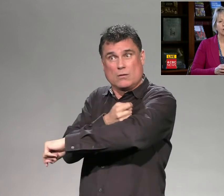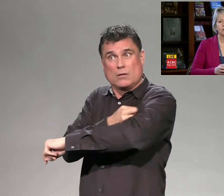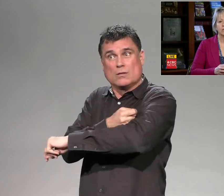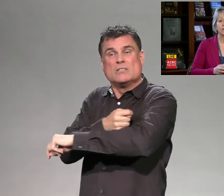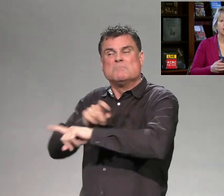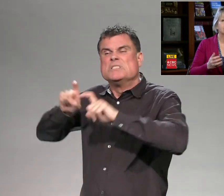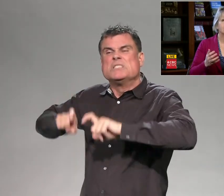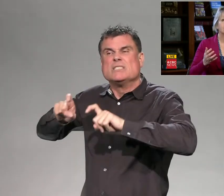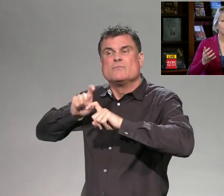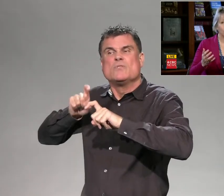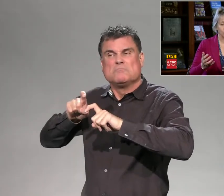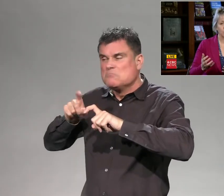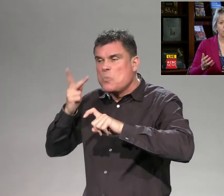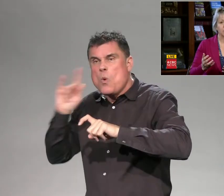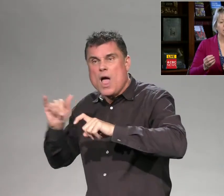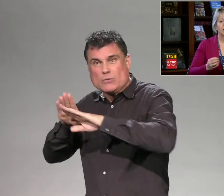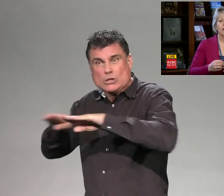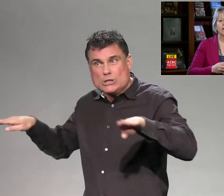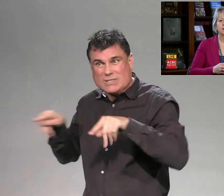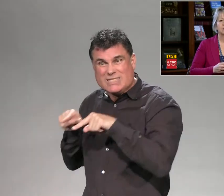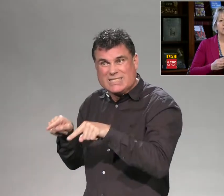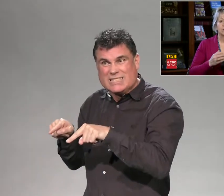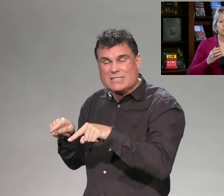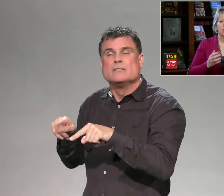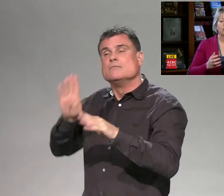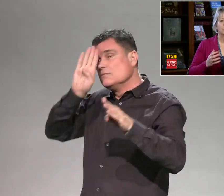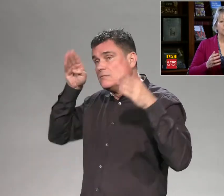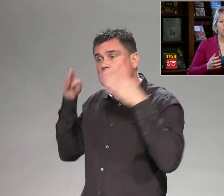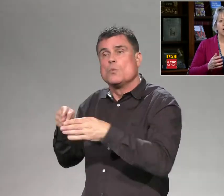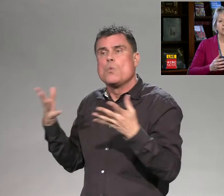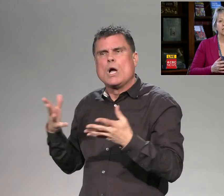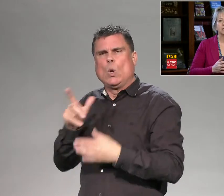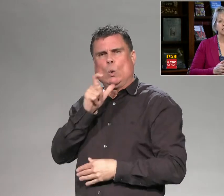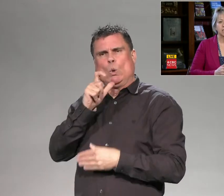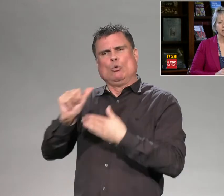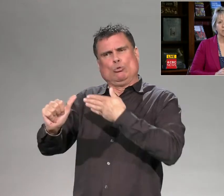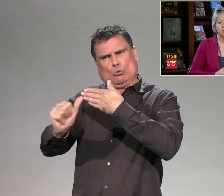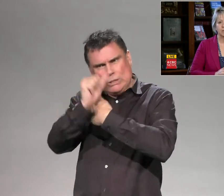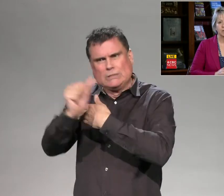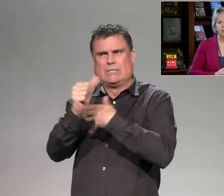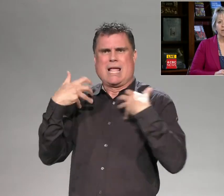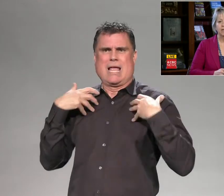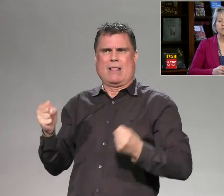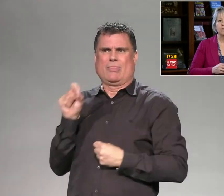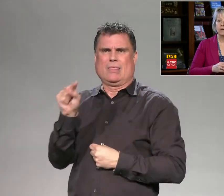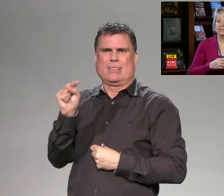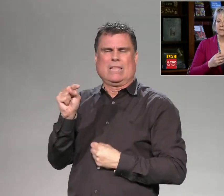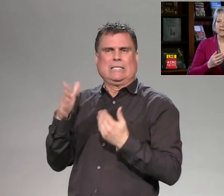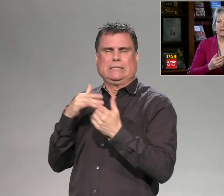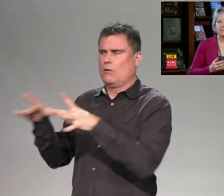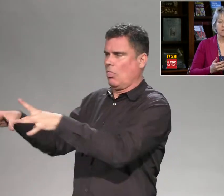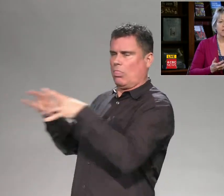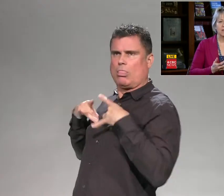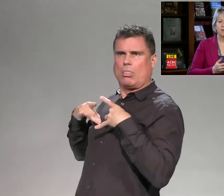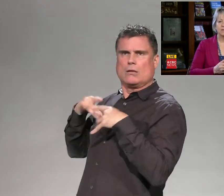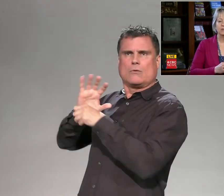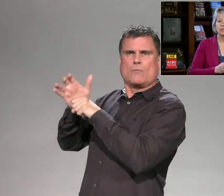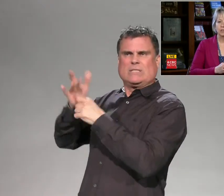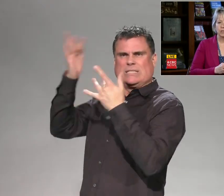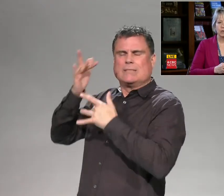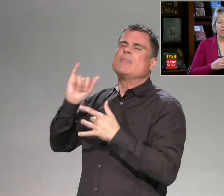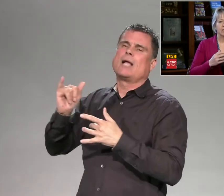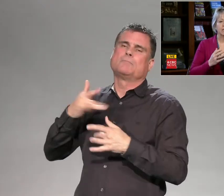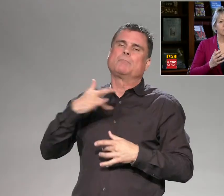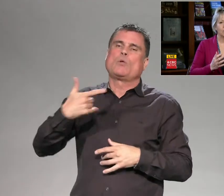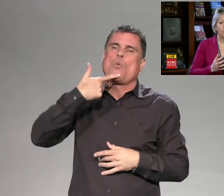dying from COVID, and that's older people. So the trials were not done in younger people. If it was a few